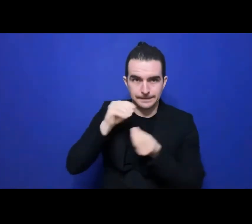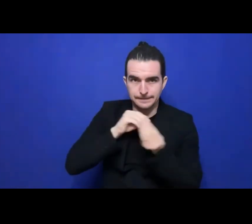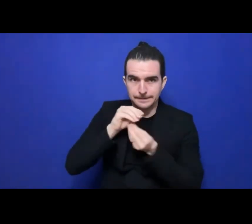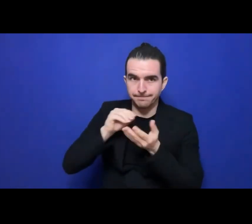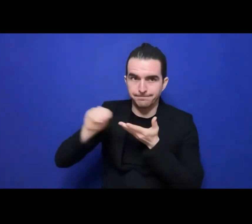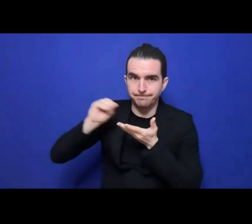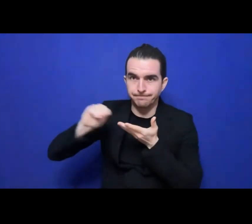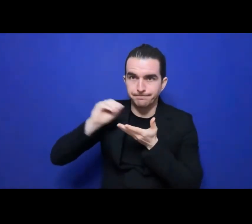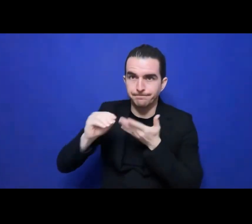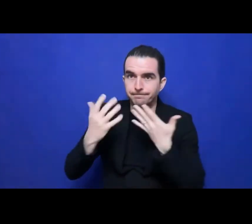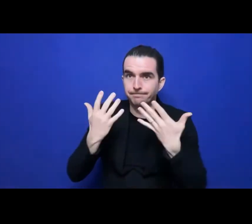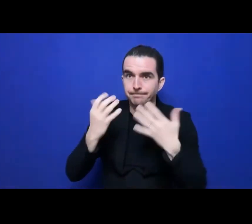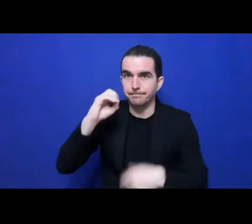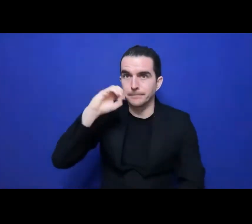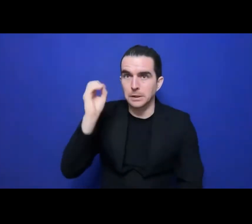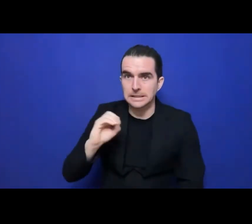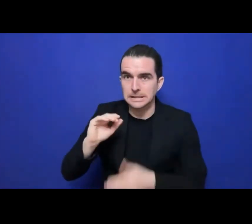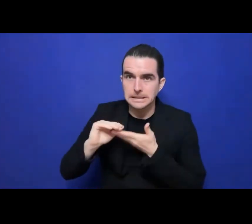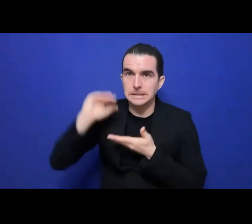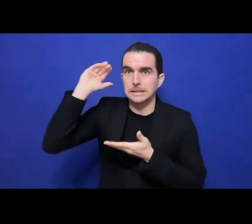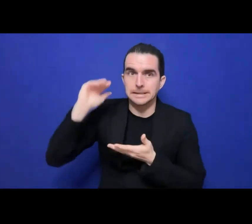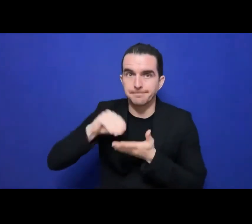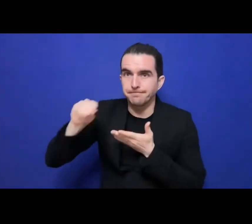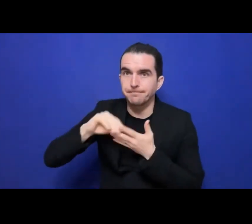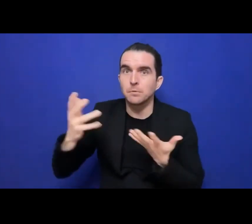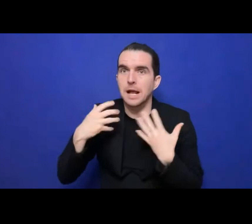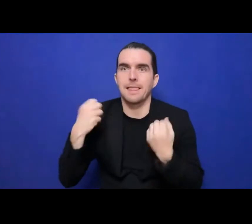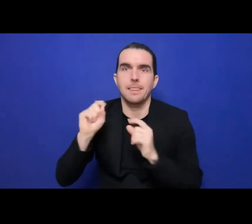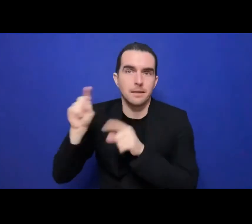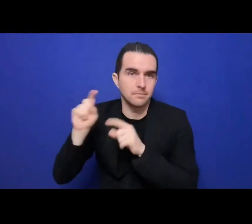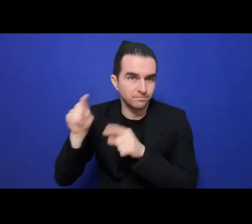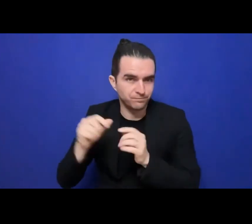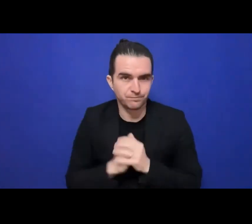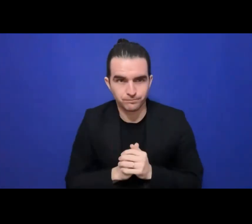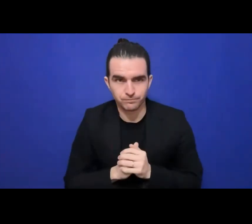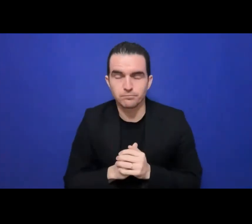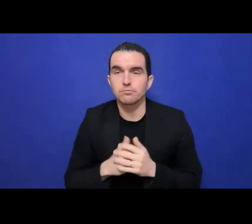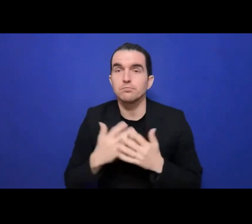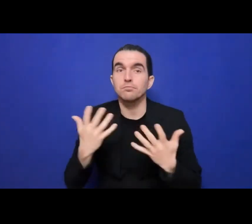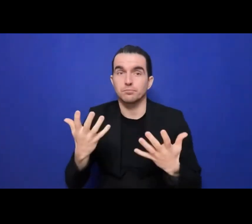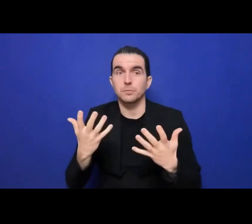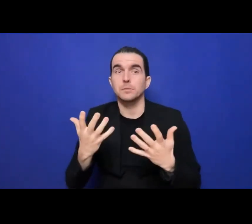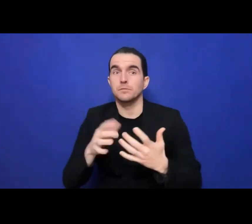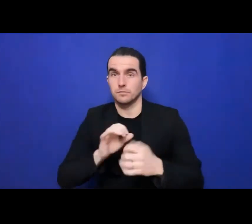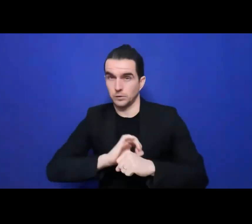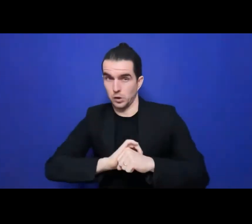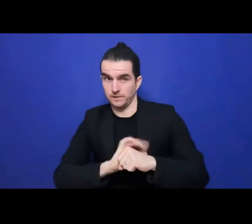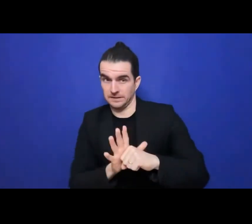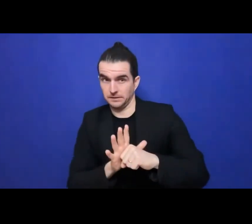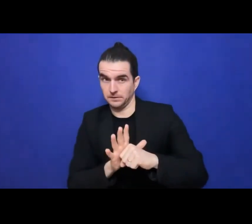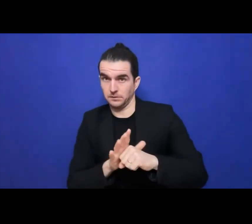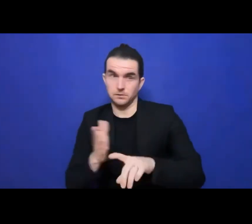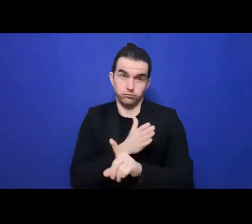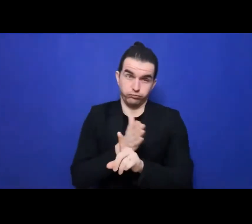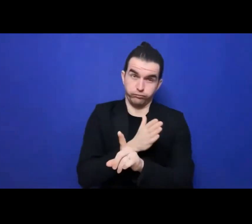2023. So we have a mountain to climb. And in order to address this, we need to know